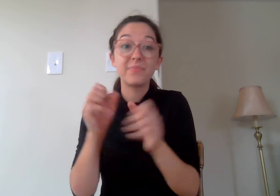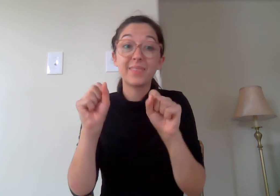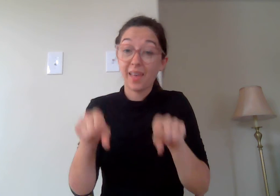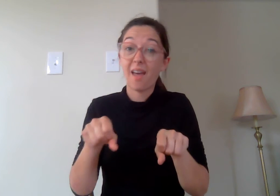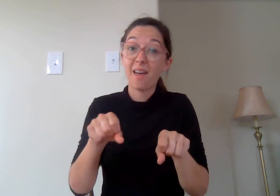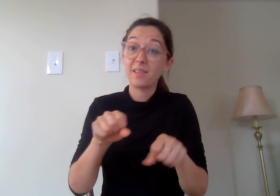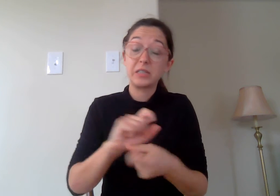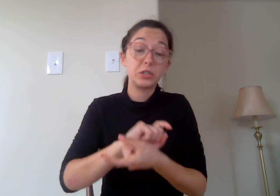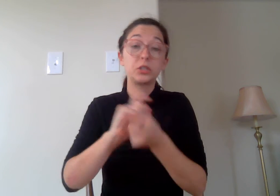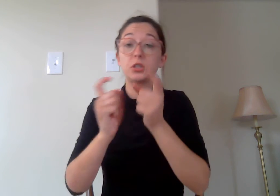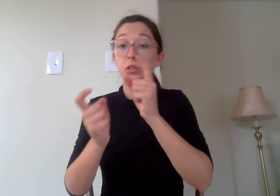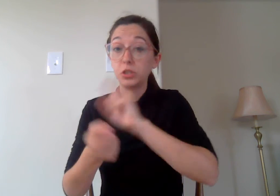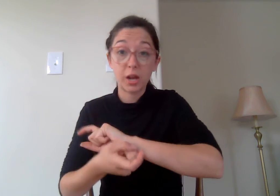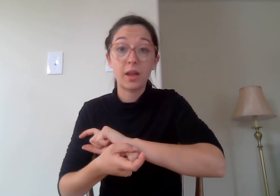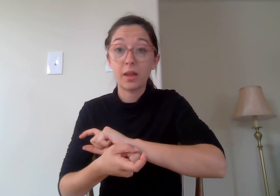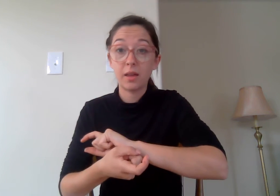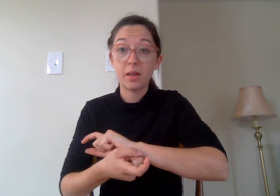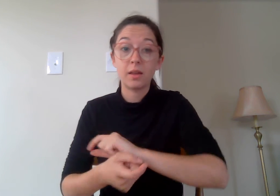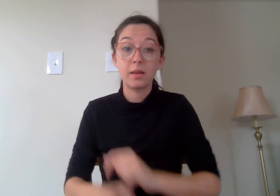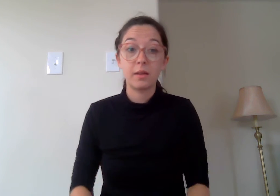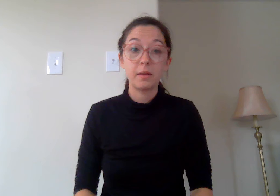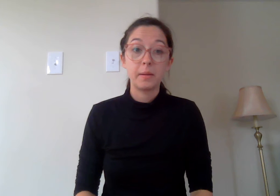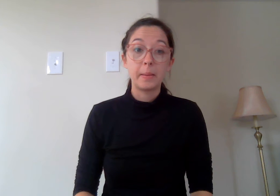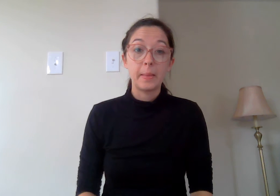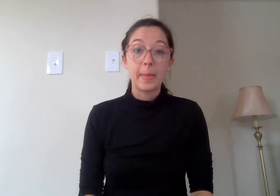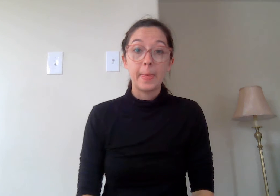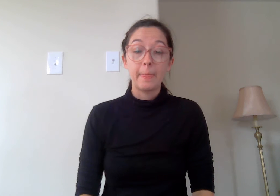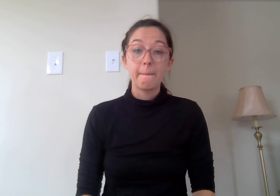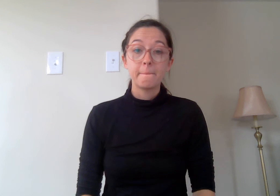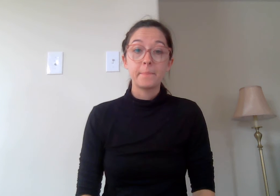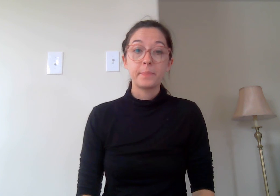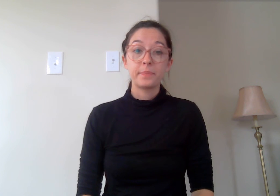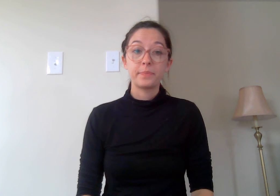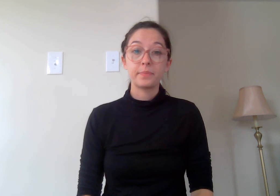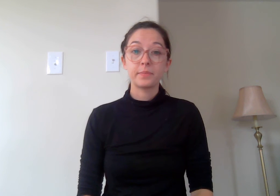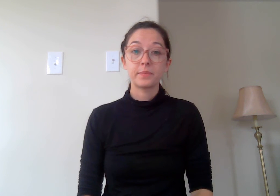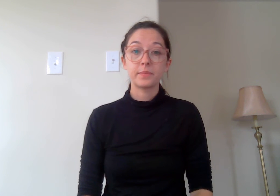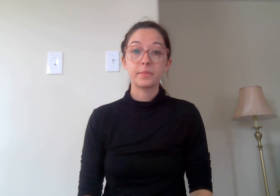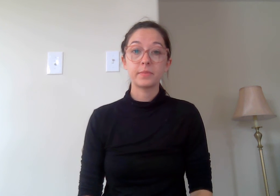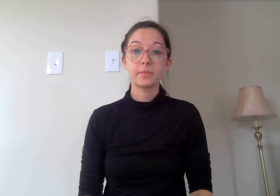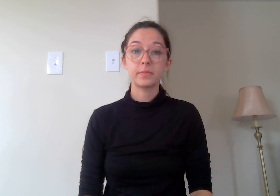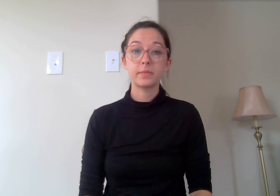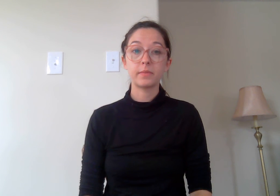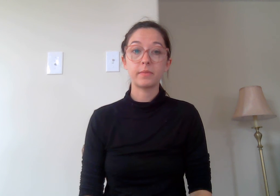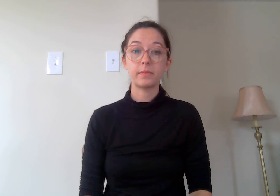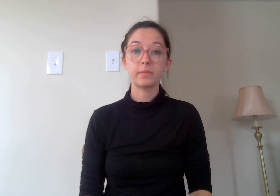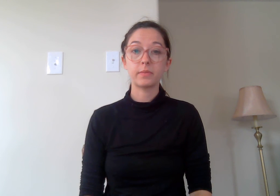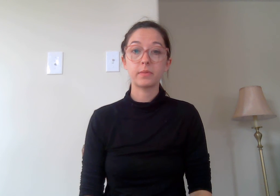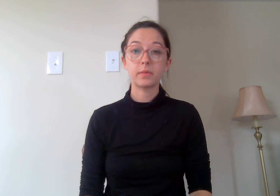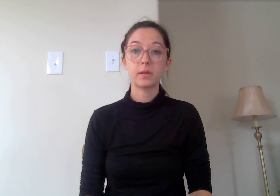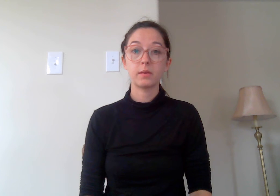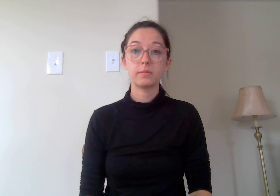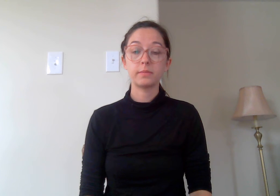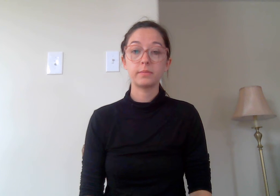to show up, or who are willing to address their thoughts. Not everybody is willing to